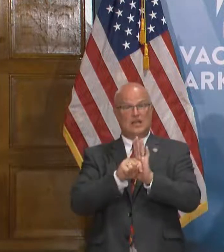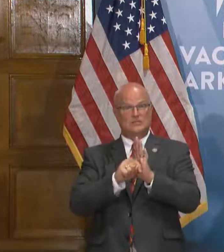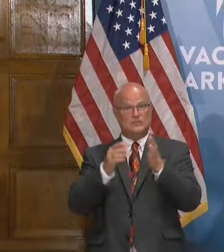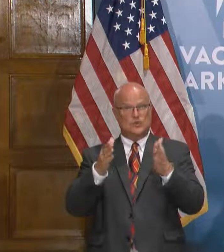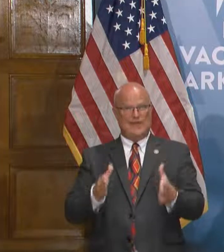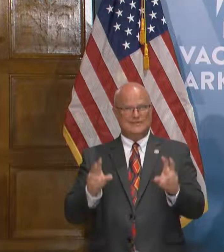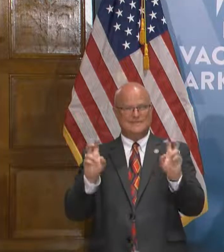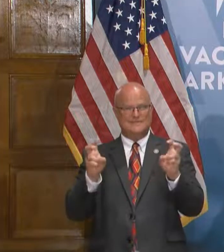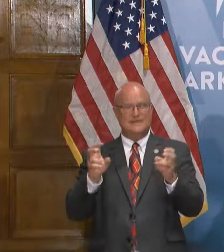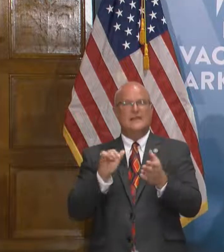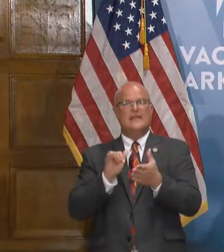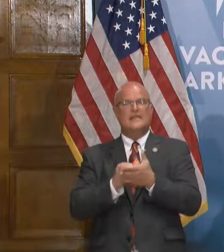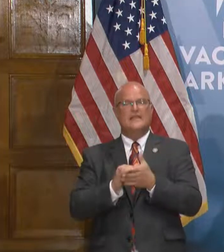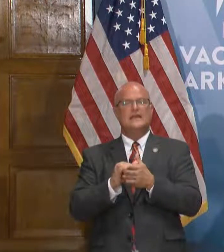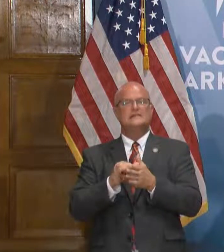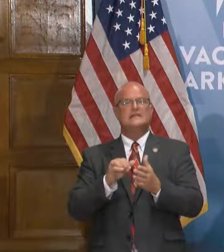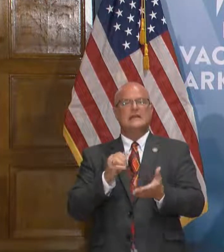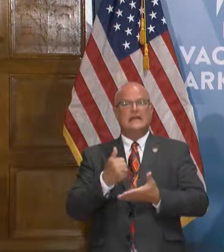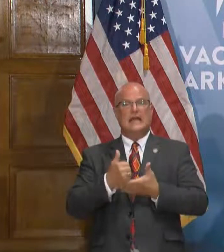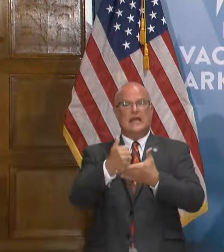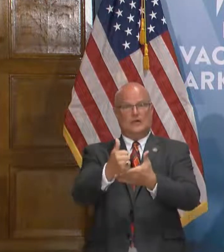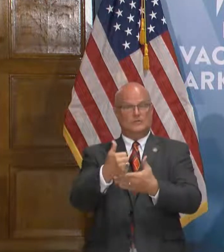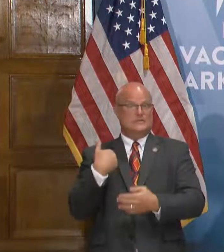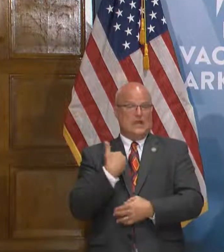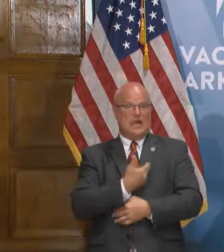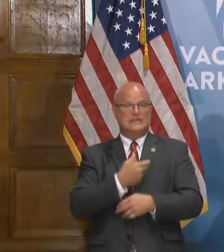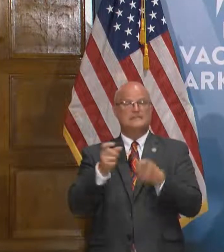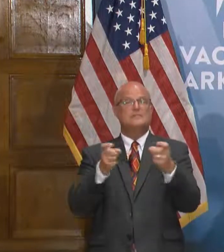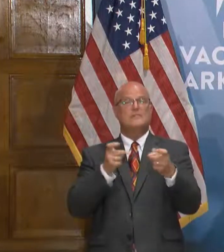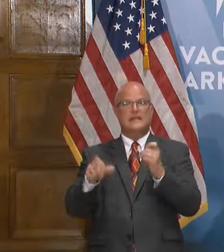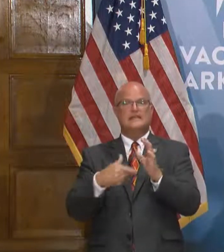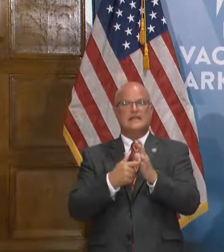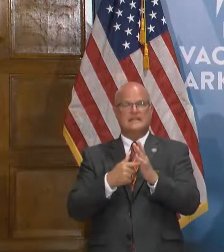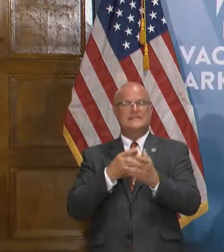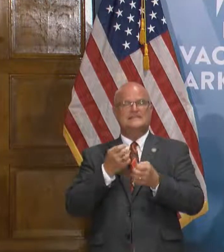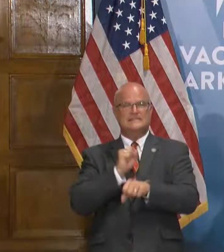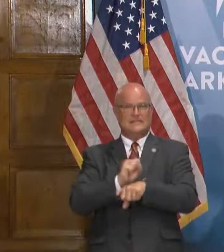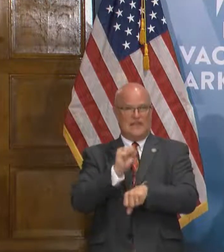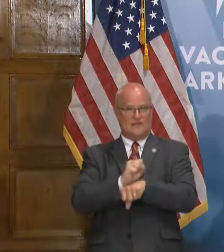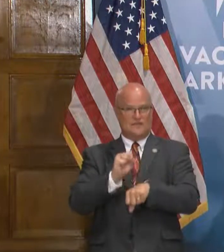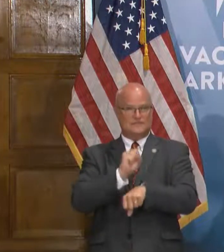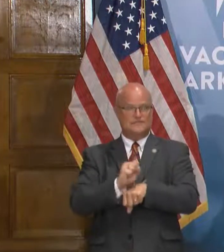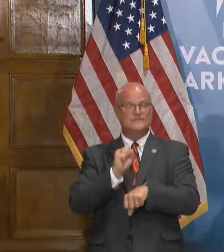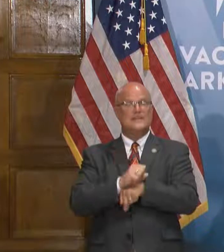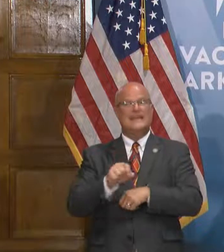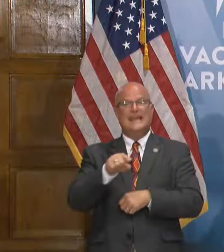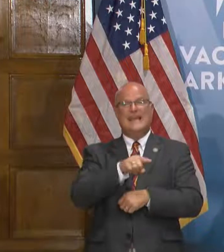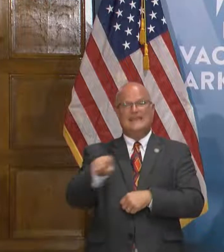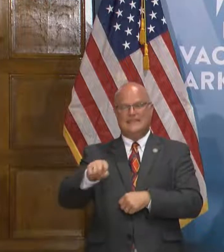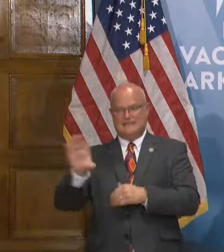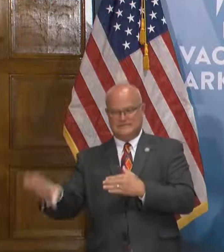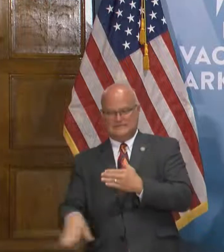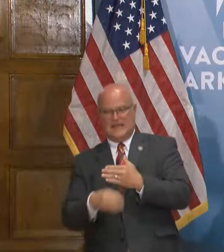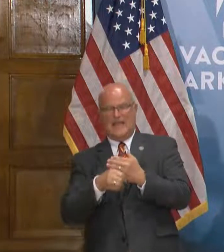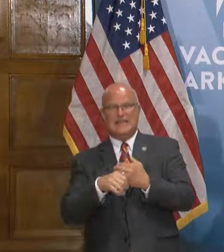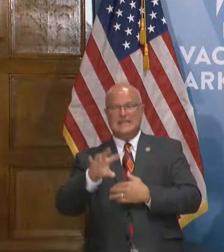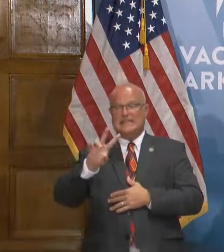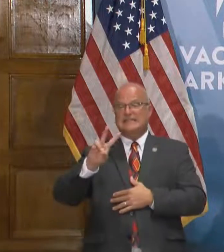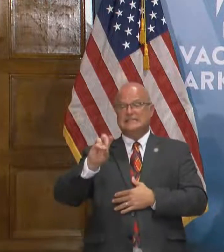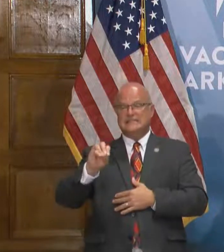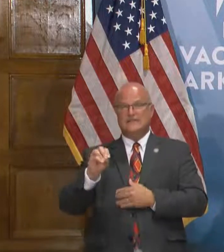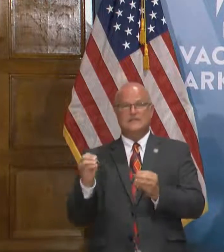is contracted to assist us in managing this effort, and they have added 70